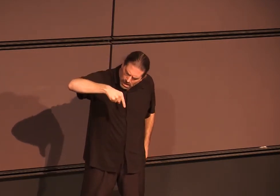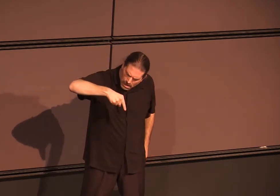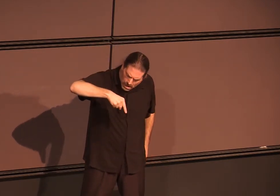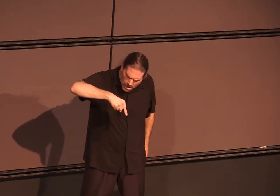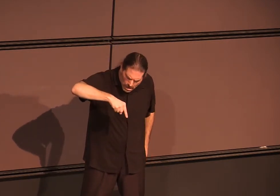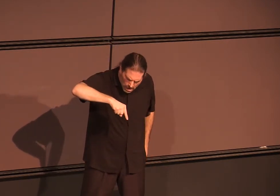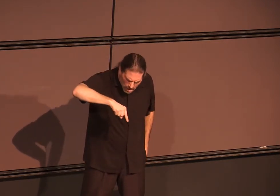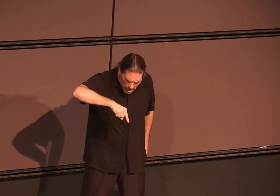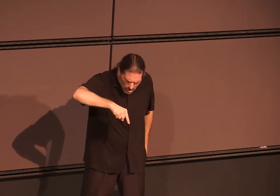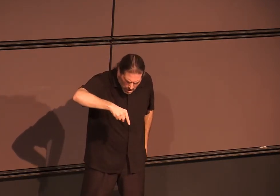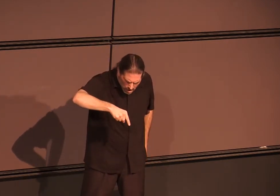shaft.